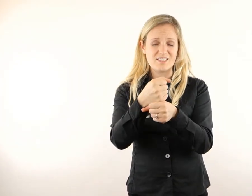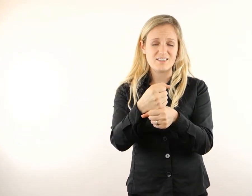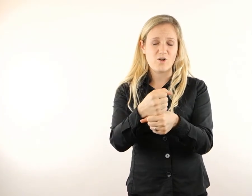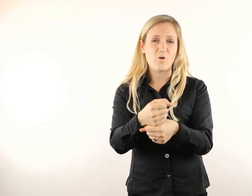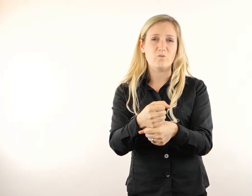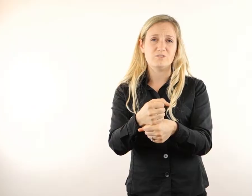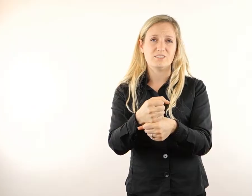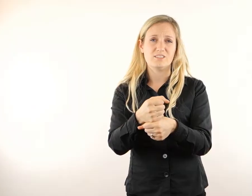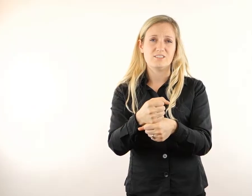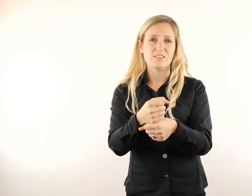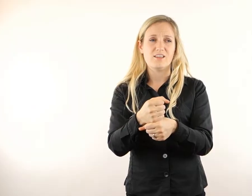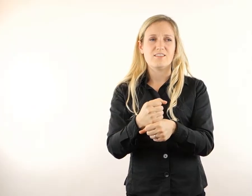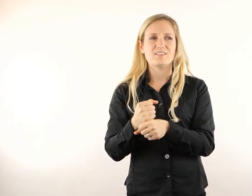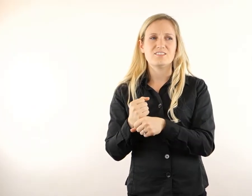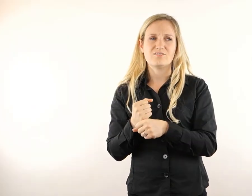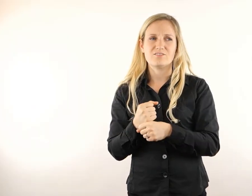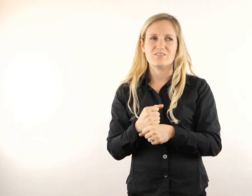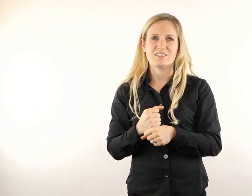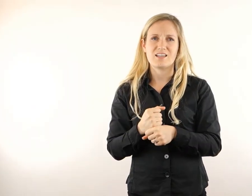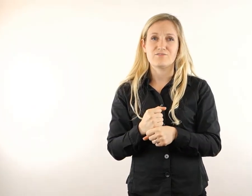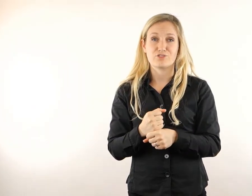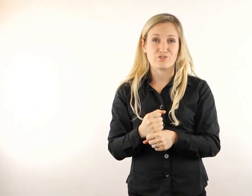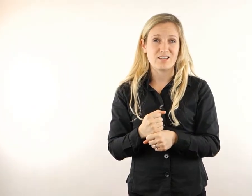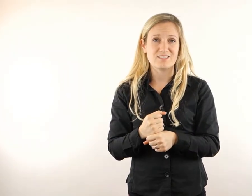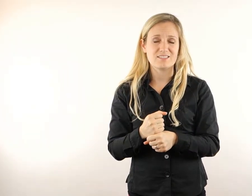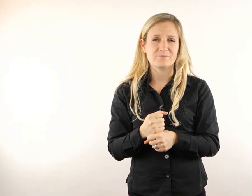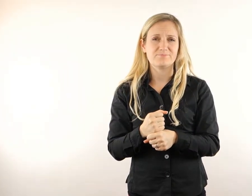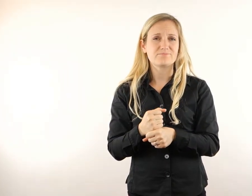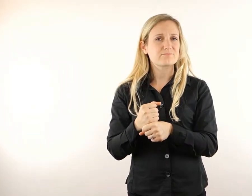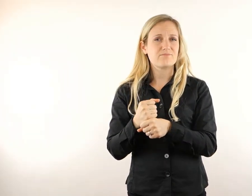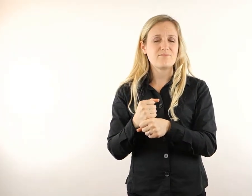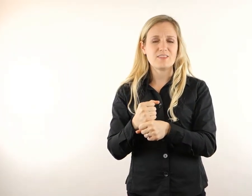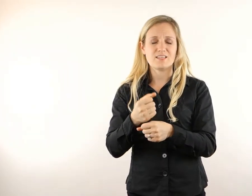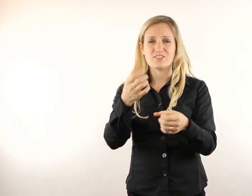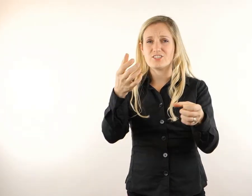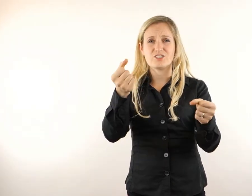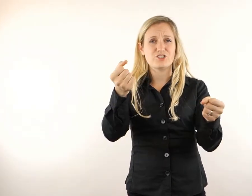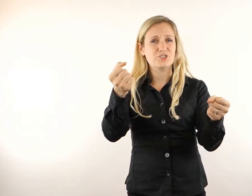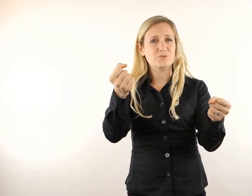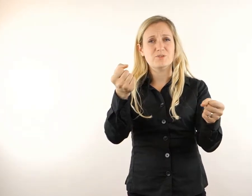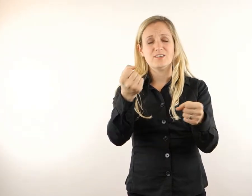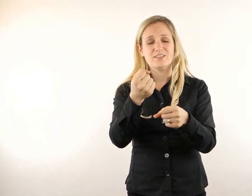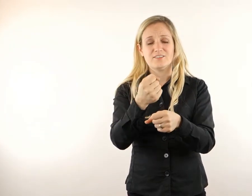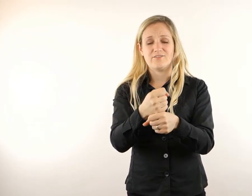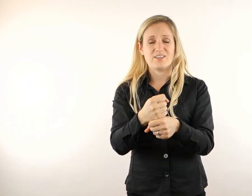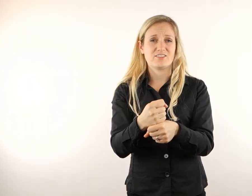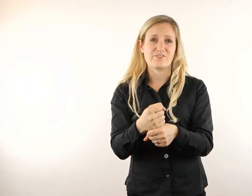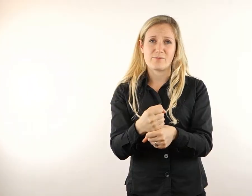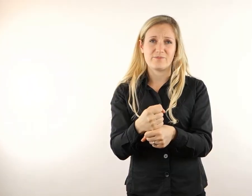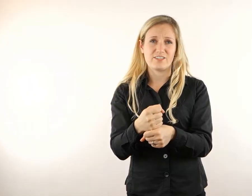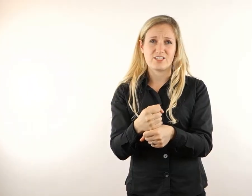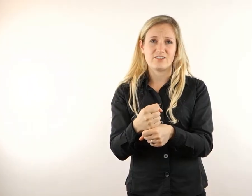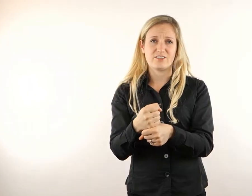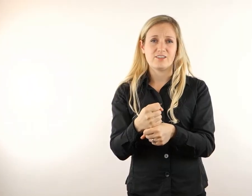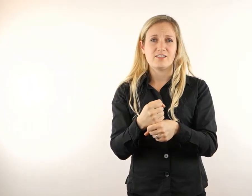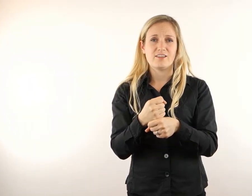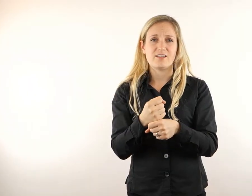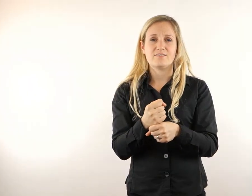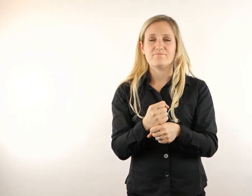sign hold. This is also a sign for trust, and it's just 2 fists on top of each other, and